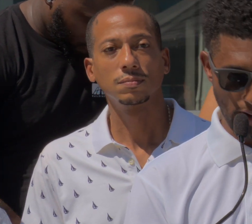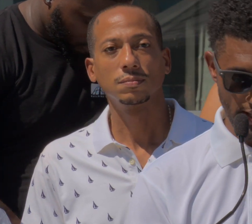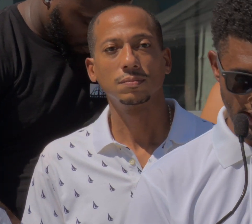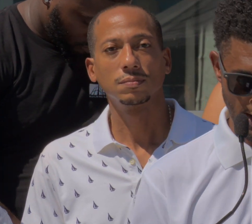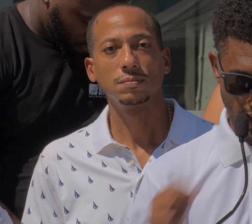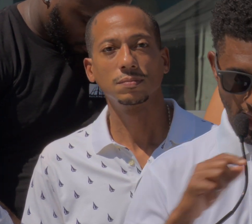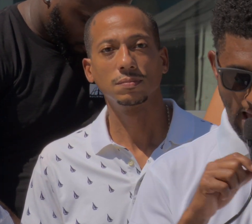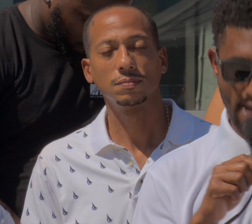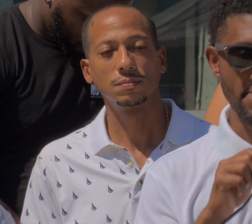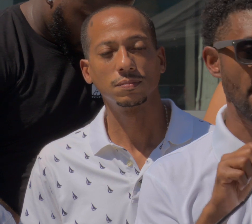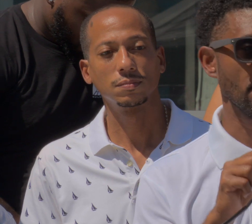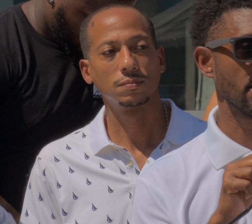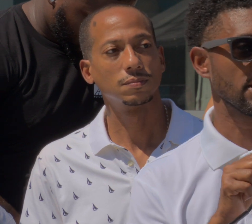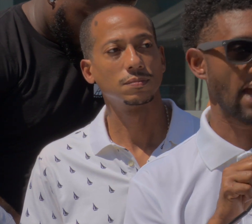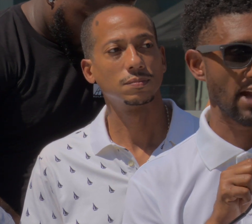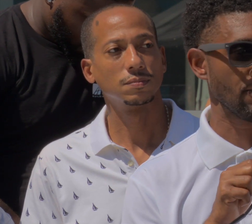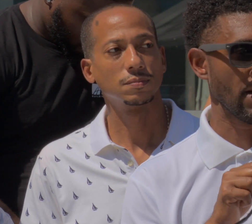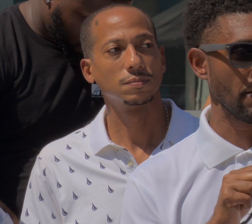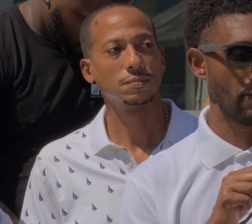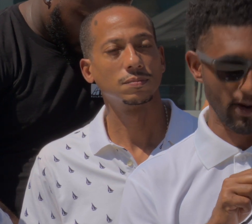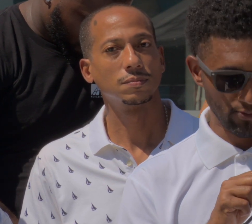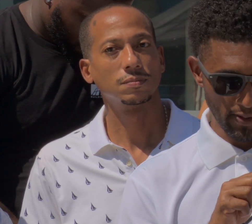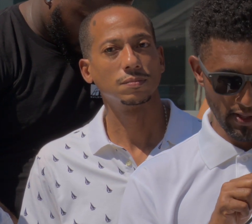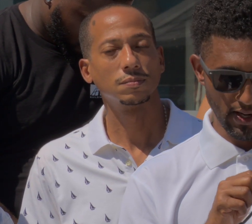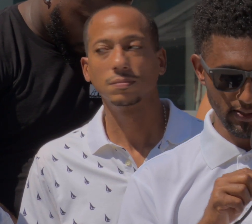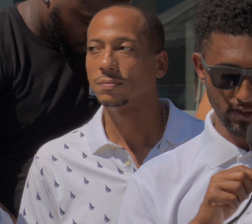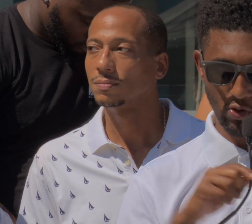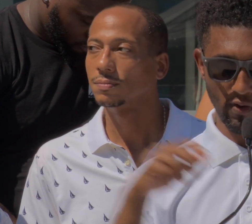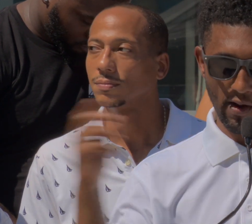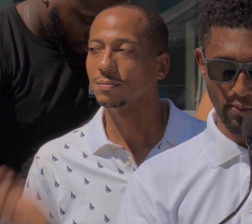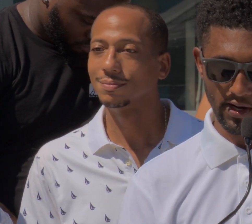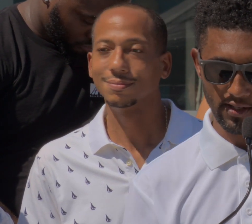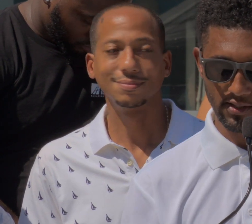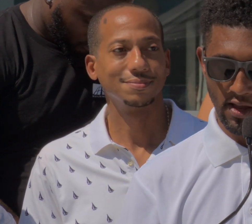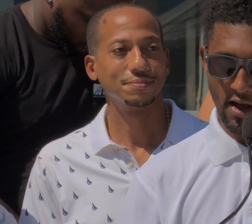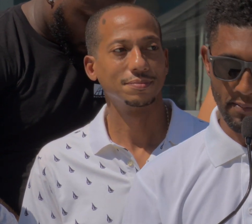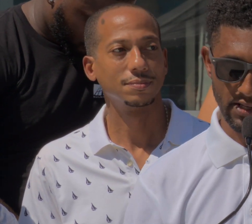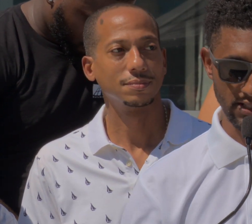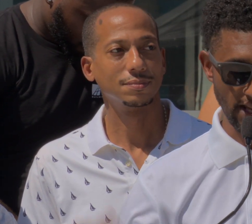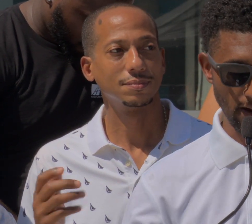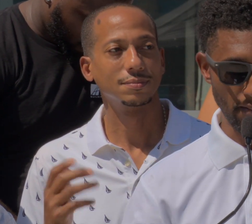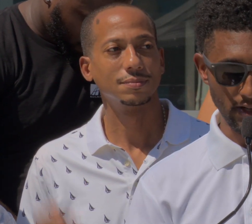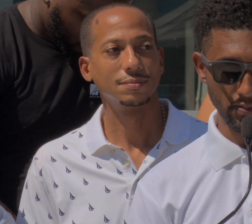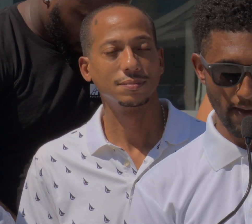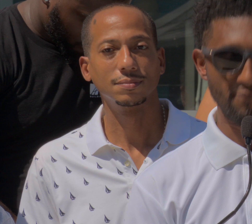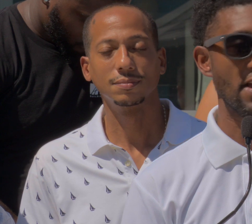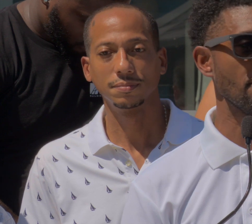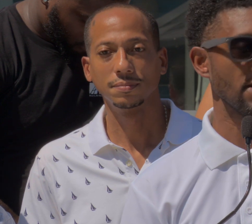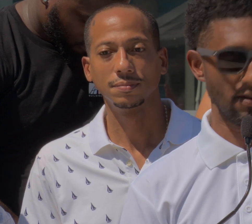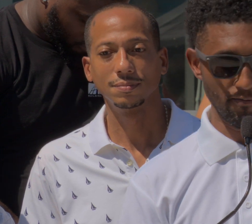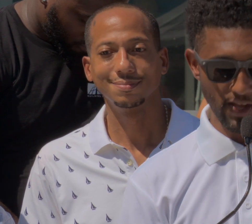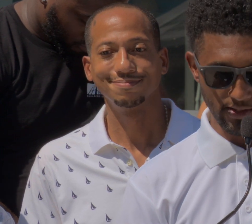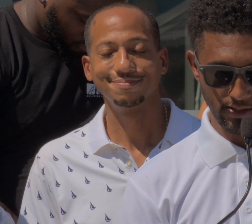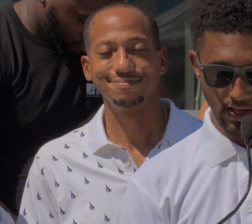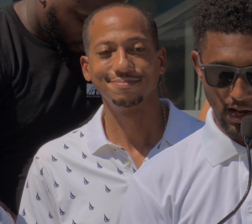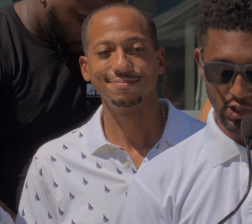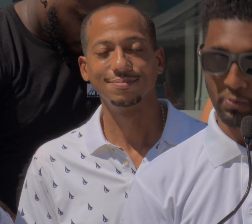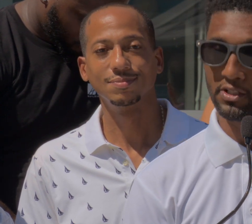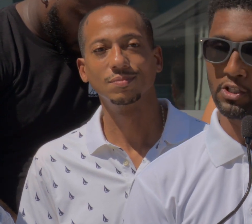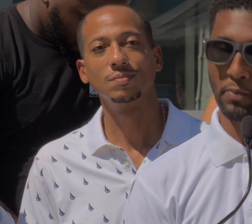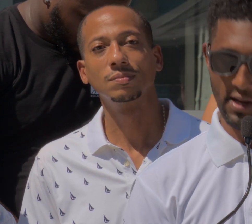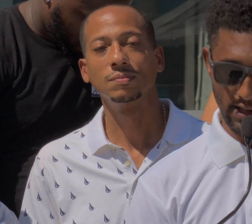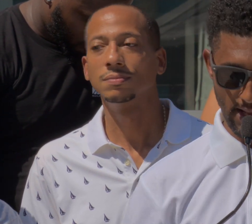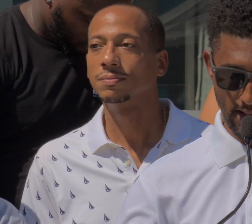another project. I never get tired of Rec and Parks ribbon cuttings or groundbreakings because they are amongst my favorite events